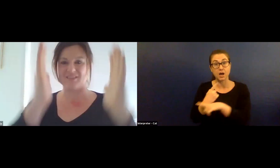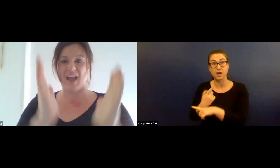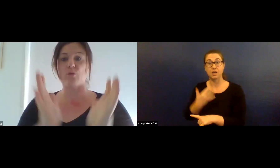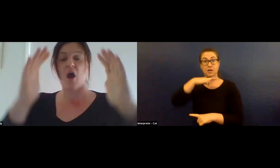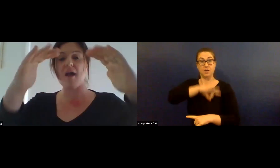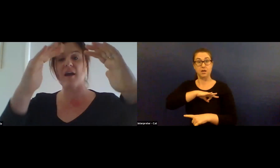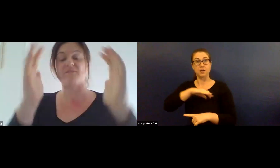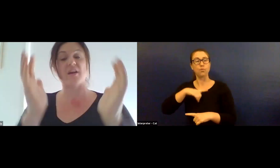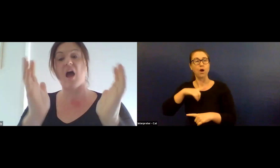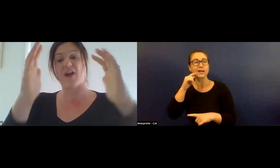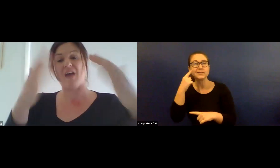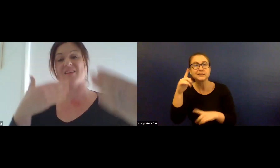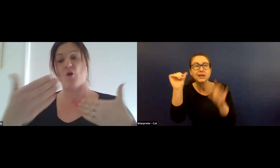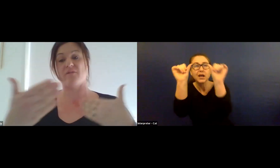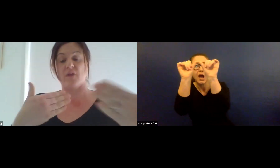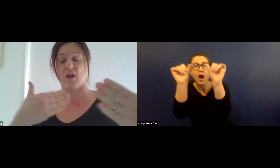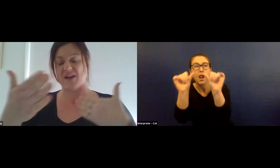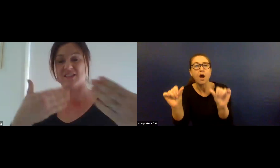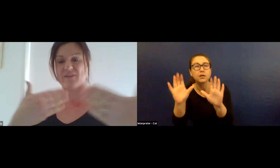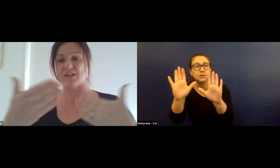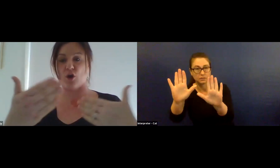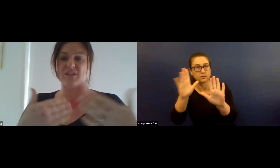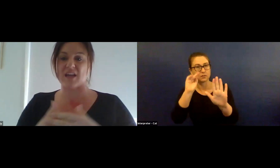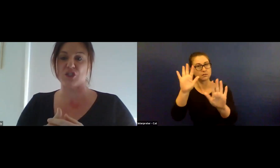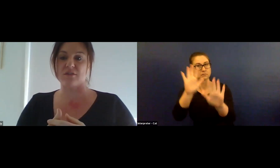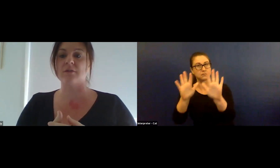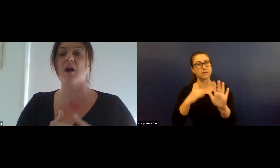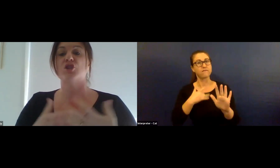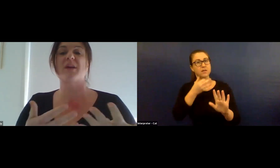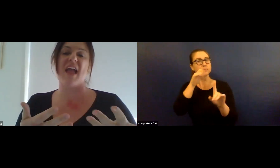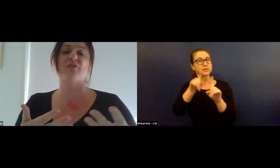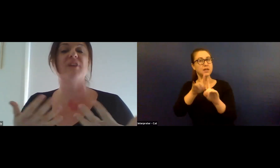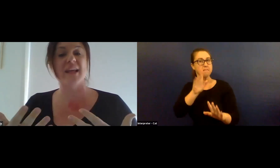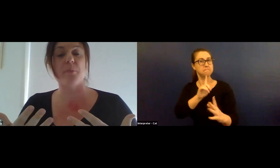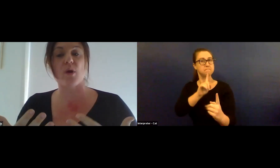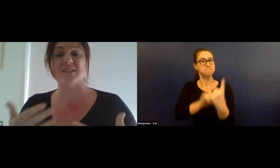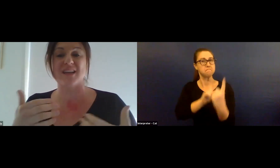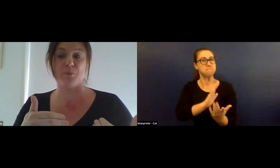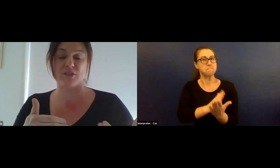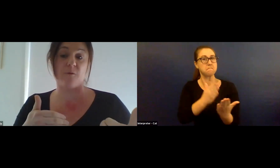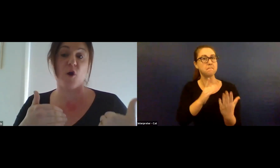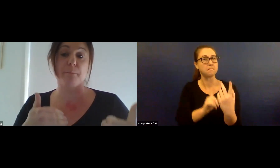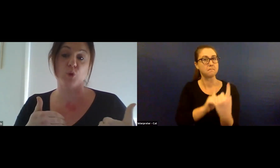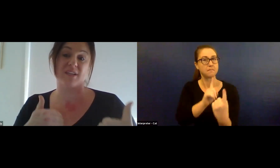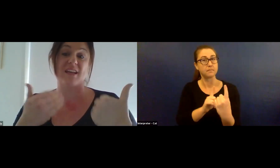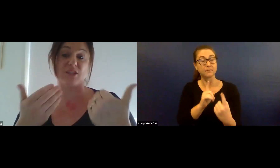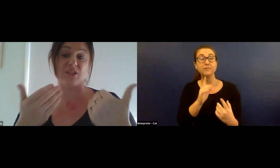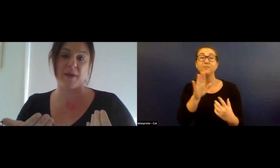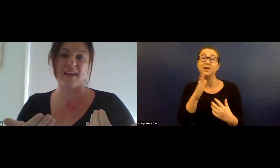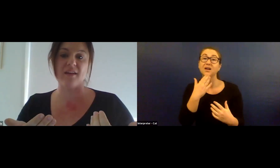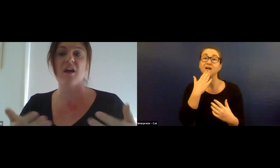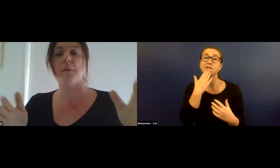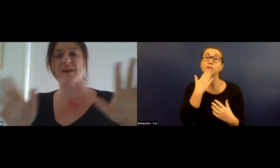the person's outline and feel like they're having a face-to-face conversation. So again, really important to keep yourself on mute unless